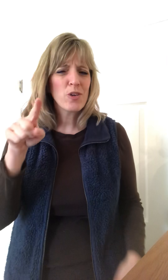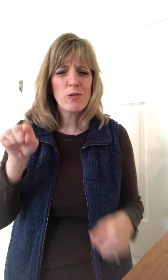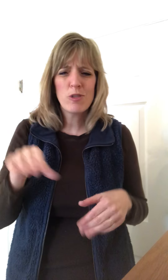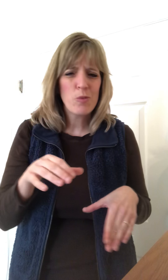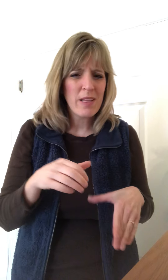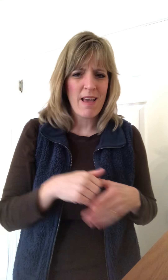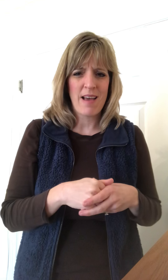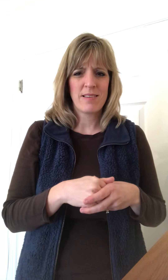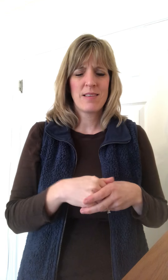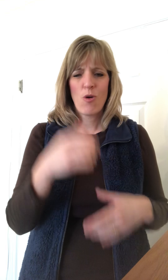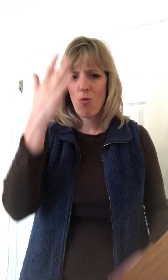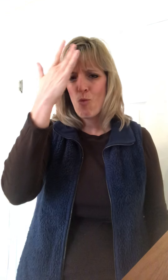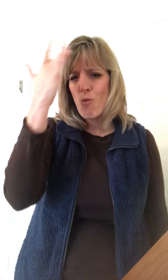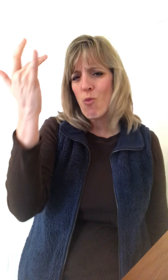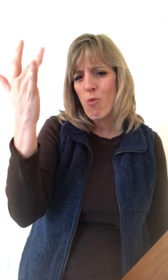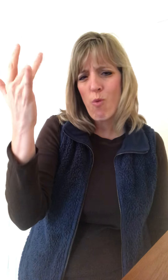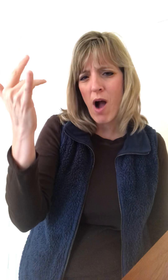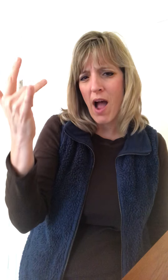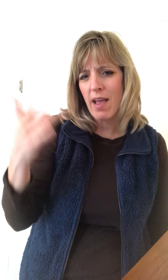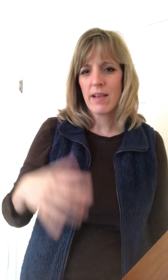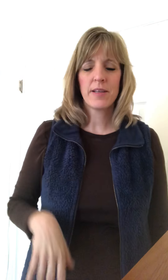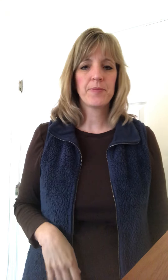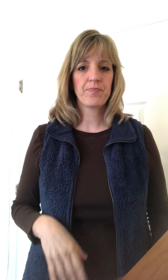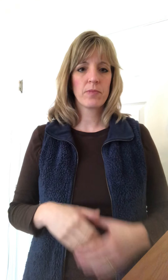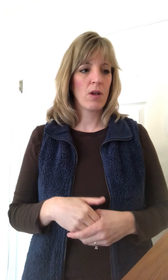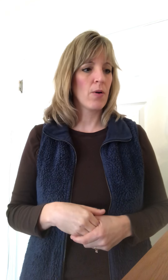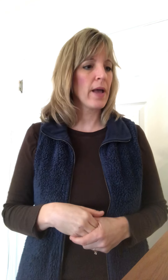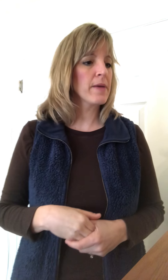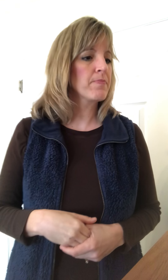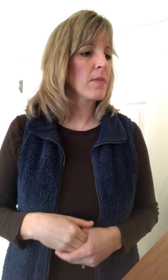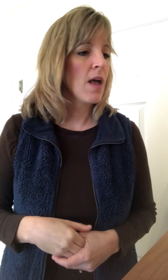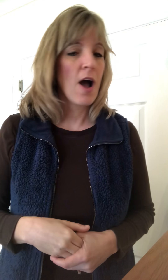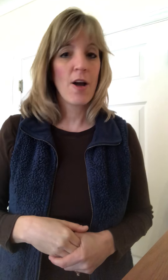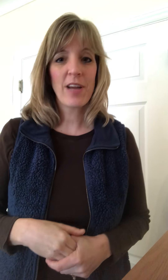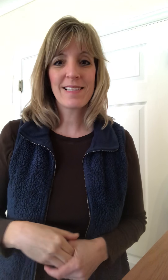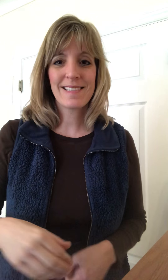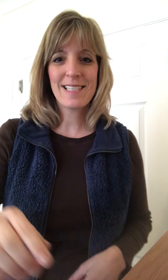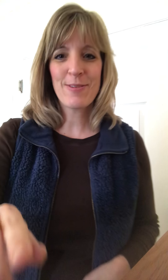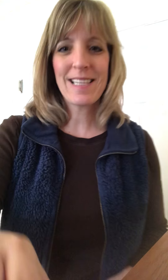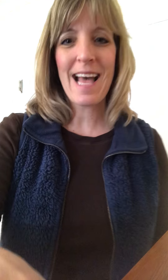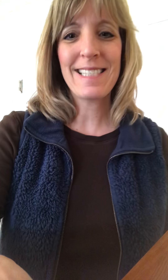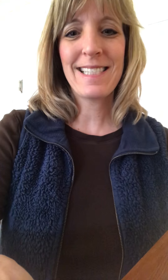you doing that? Why? Okay? All right, see you in class.